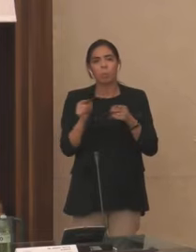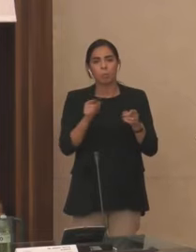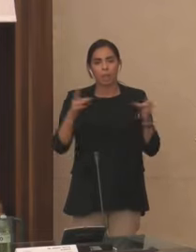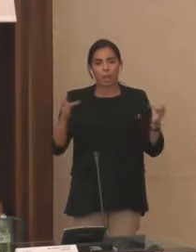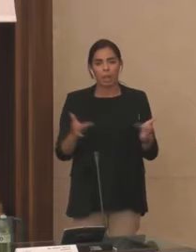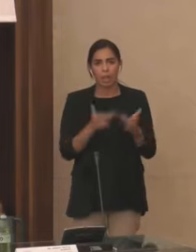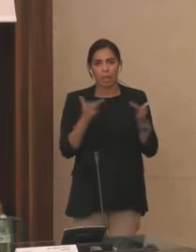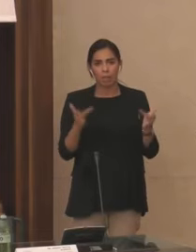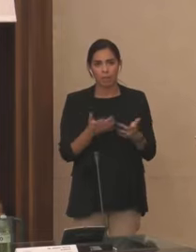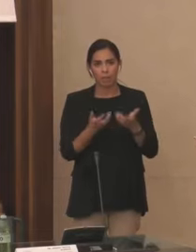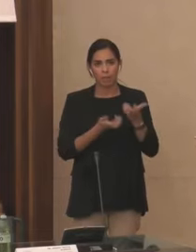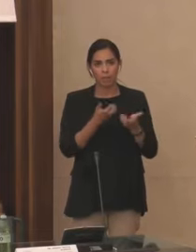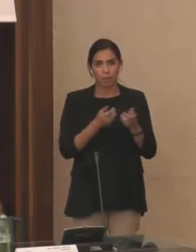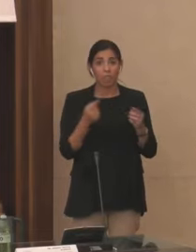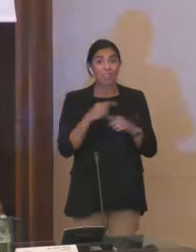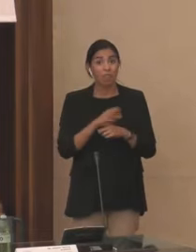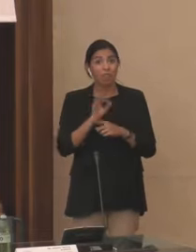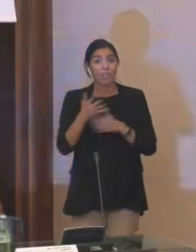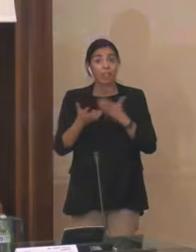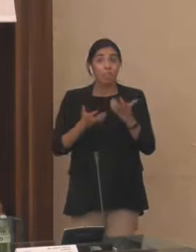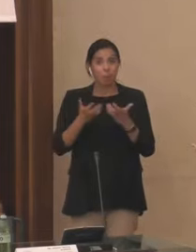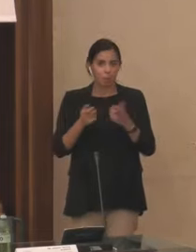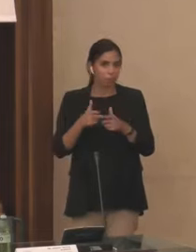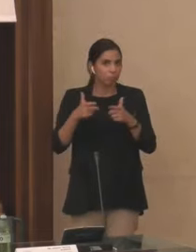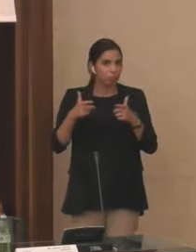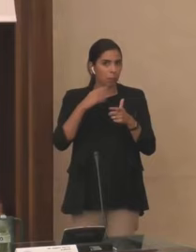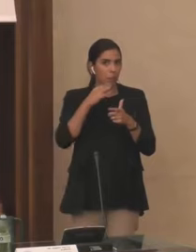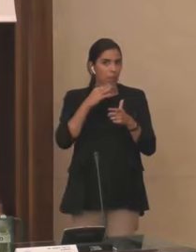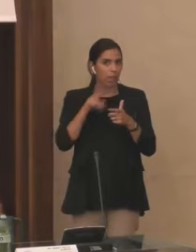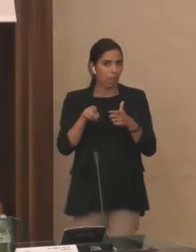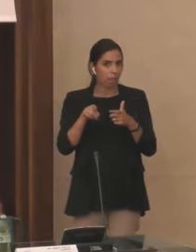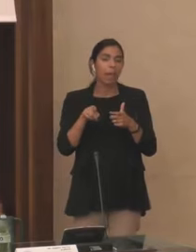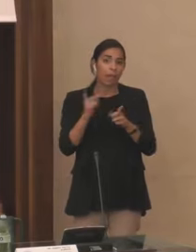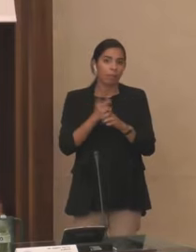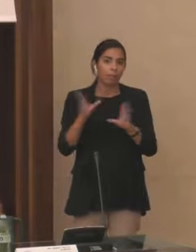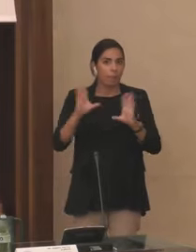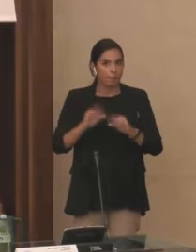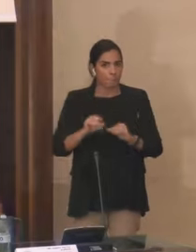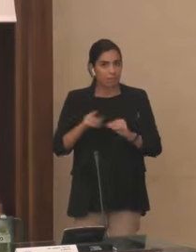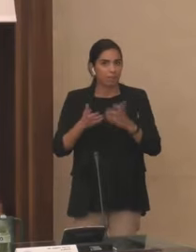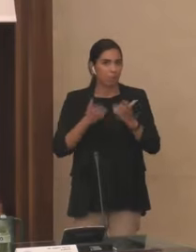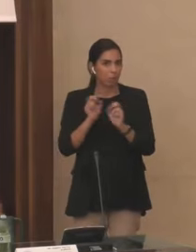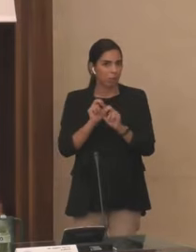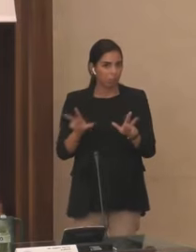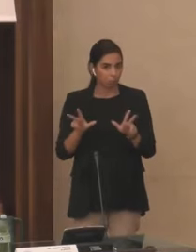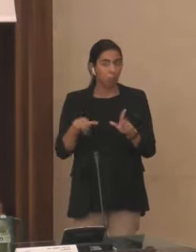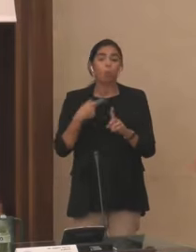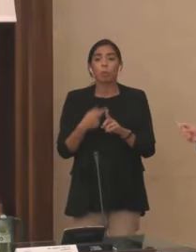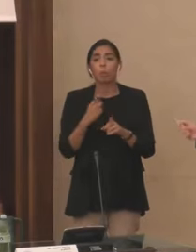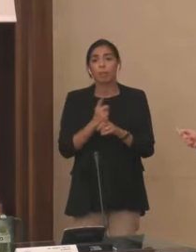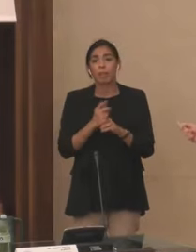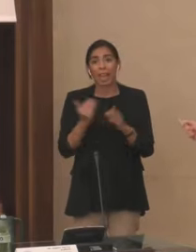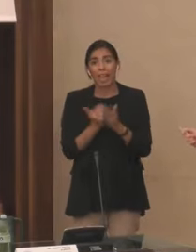we have to eliminate inflammation, but we have to prevent complications. That is the reason